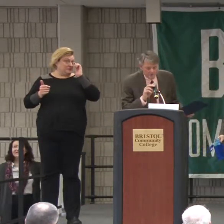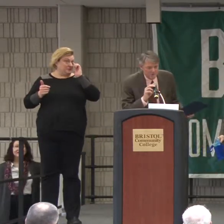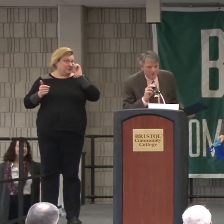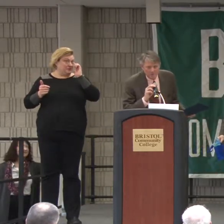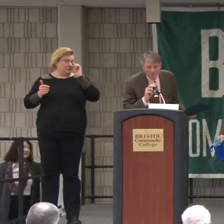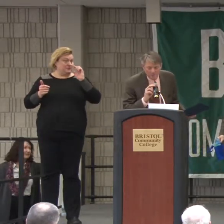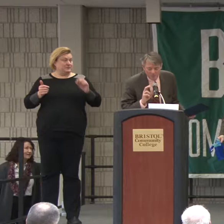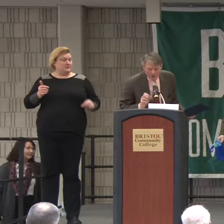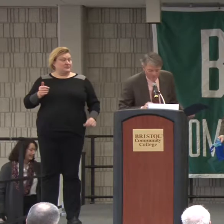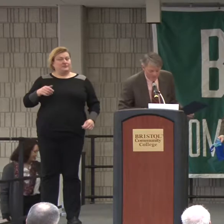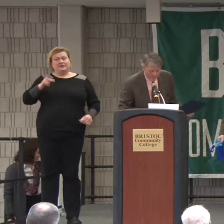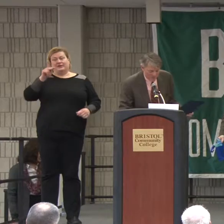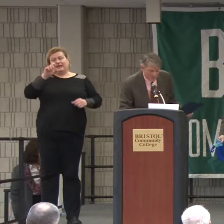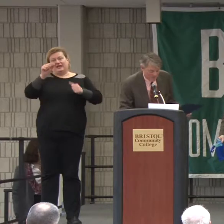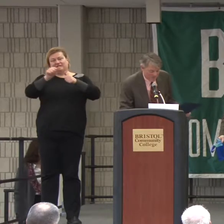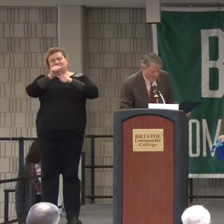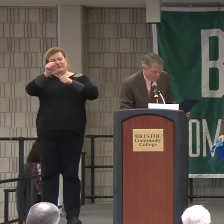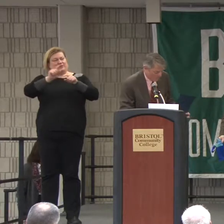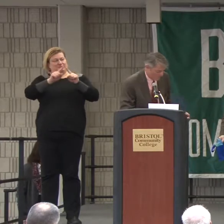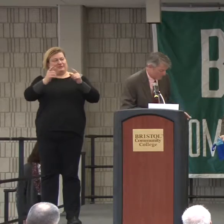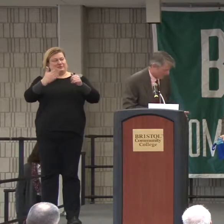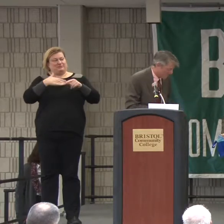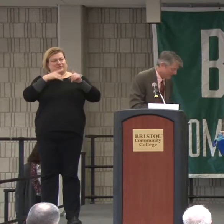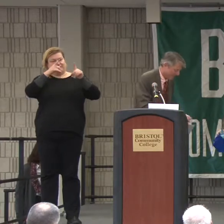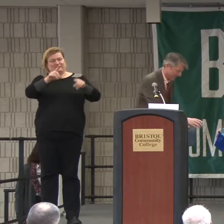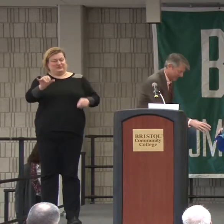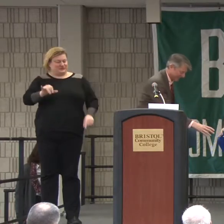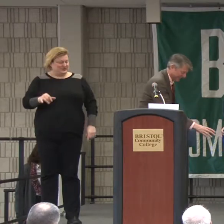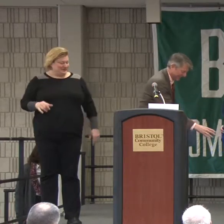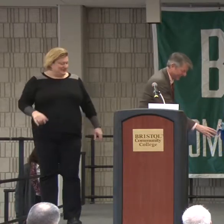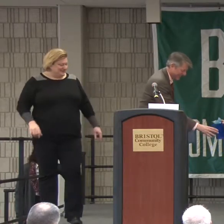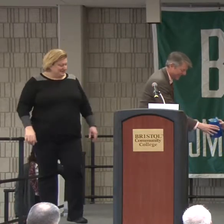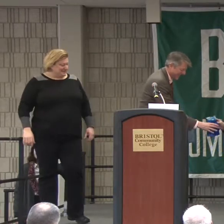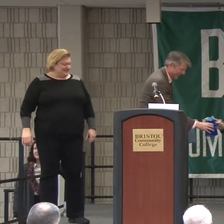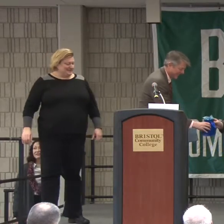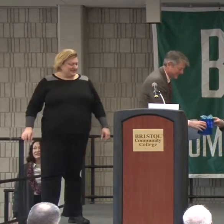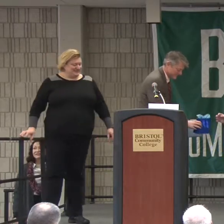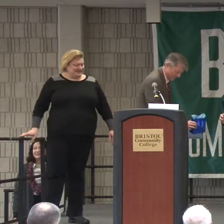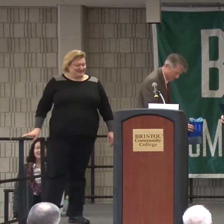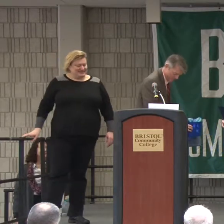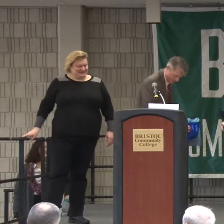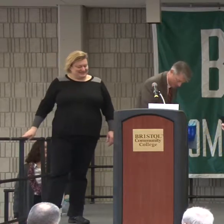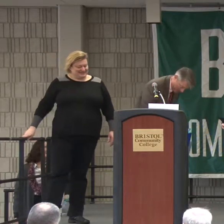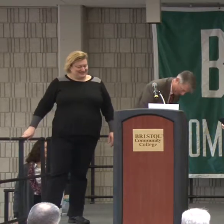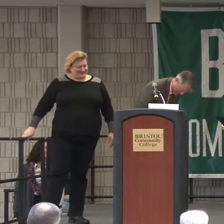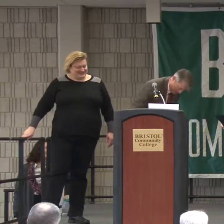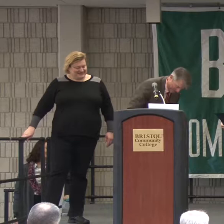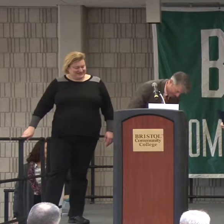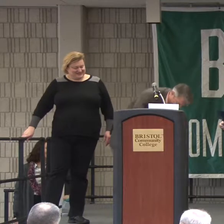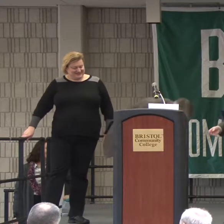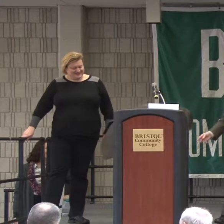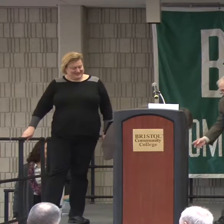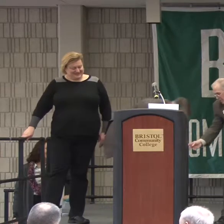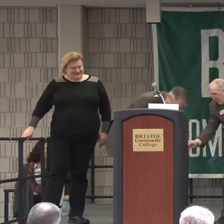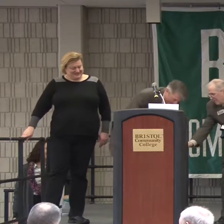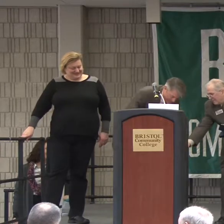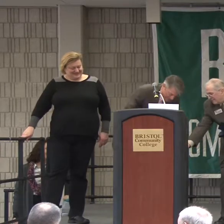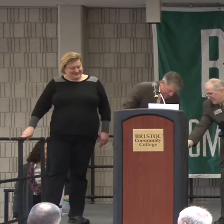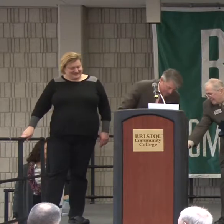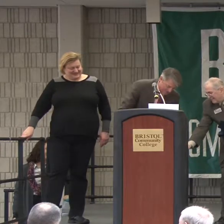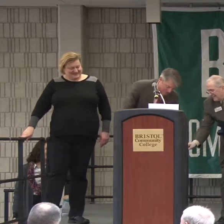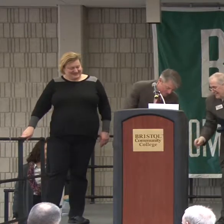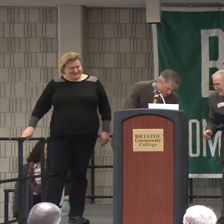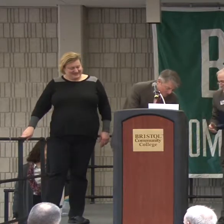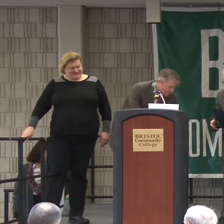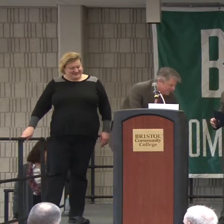Well, Cuss is a little further away from me, but maybe I can make it over there too. This is for Victoria? Okay. All right,